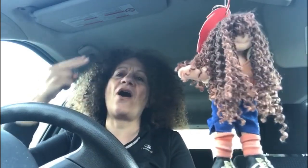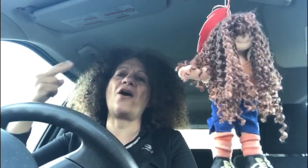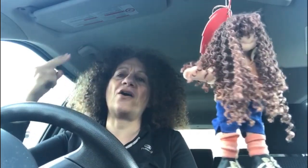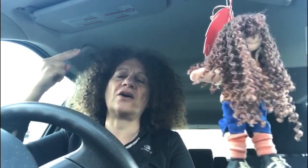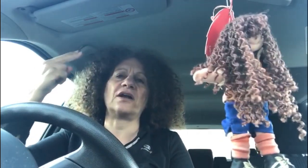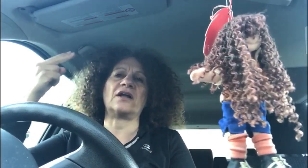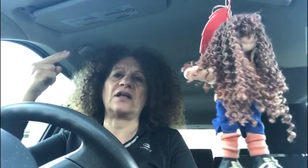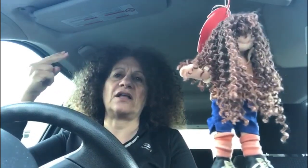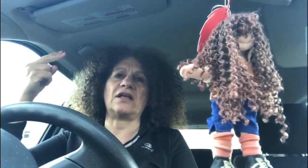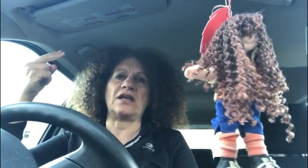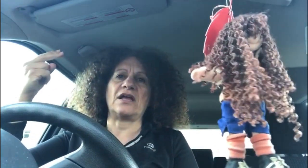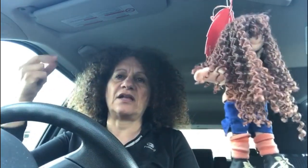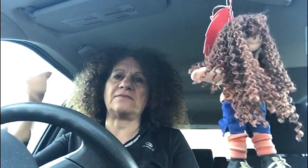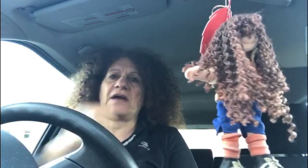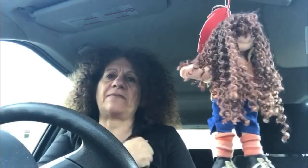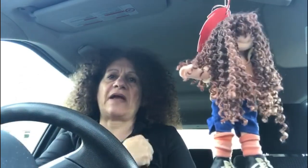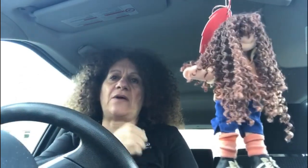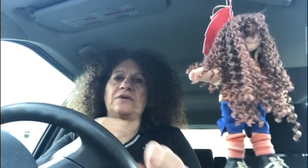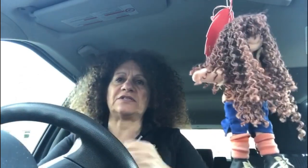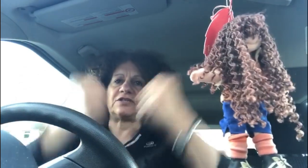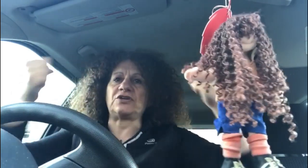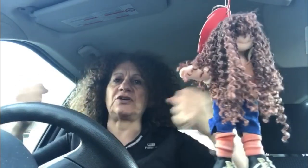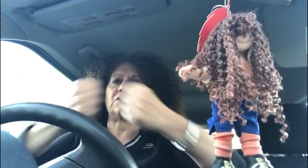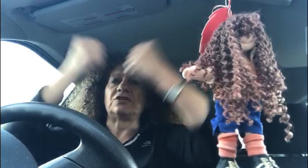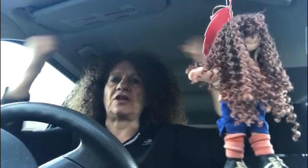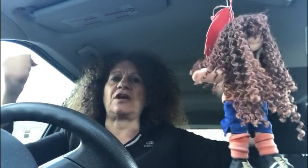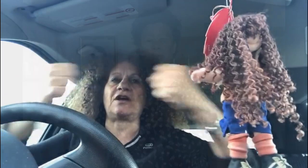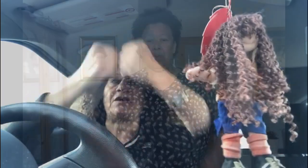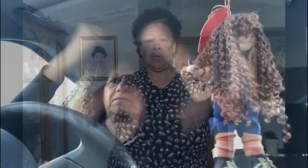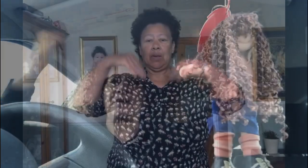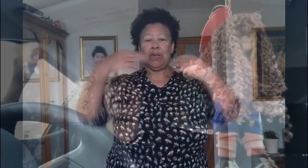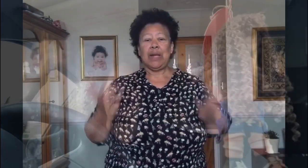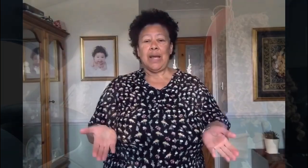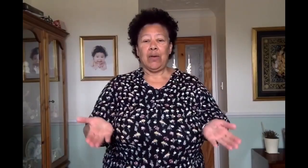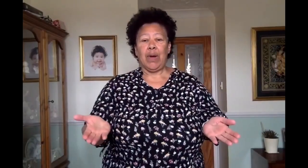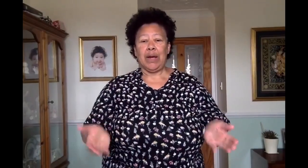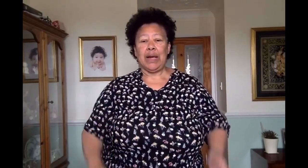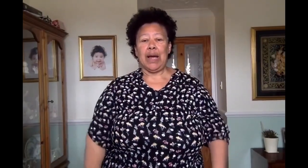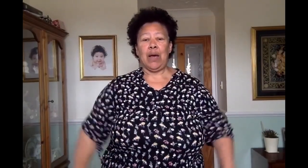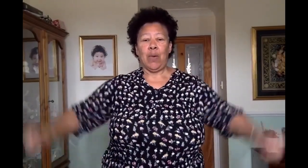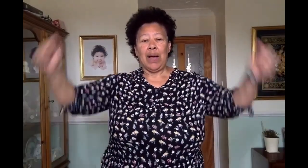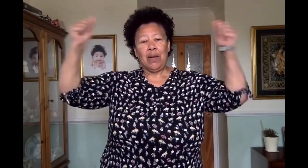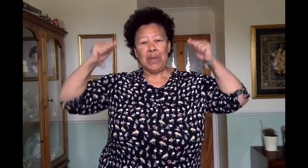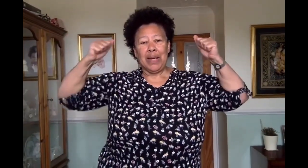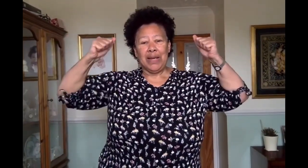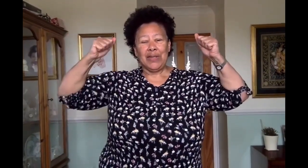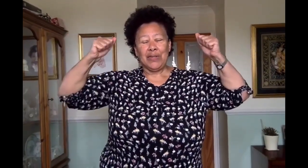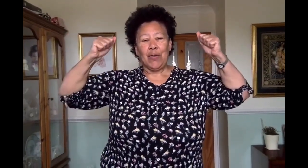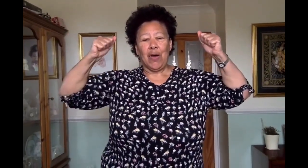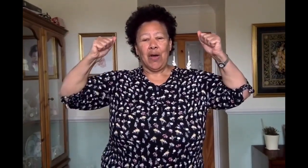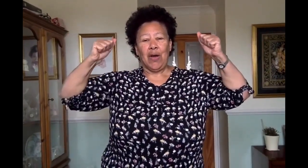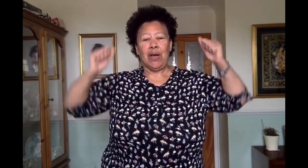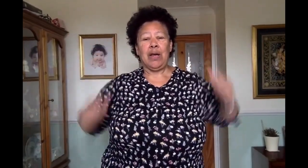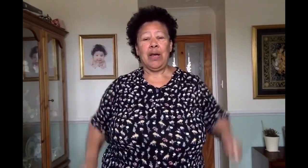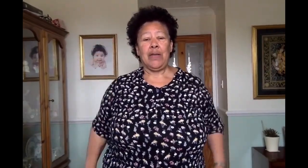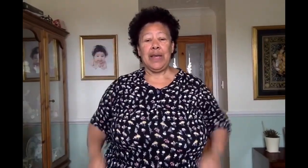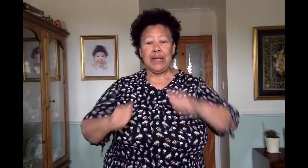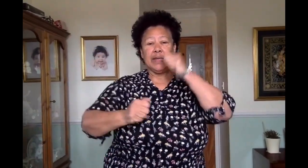song. My power's turned up. Starting right now. I'll be strong. I'll play